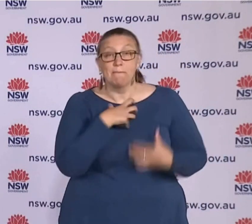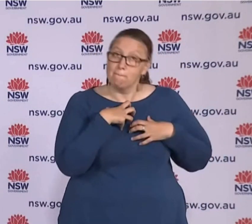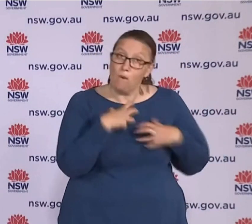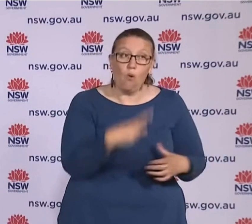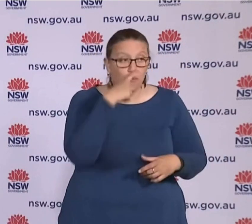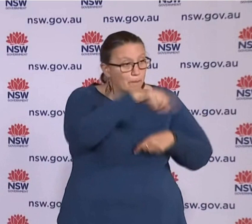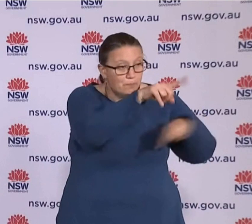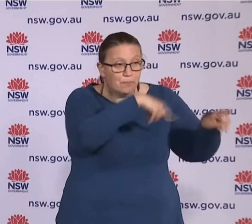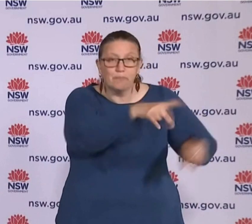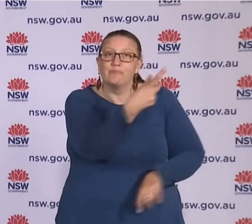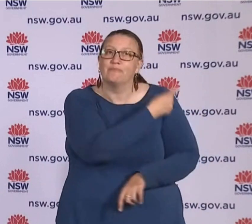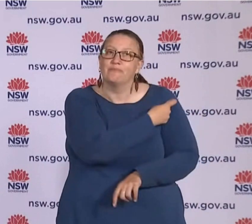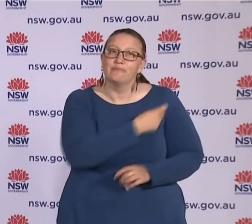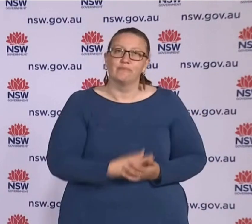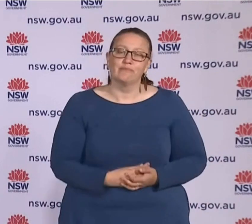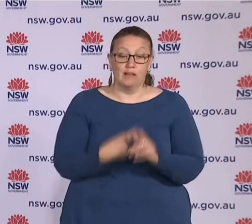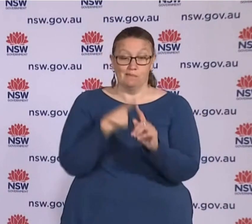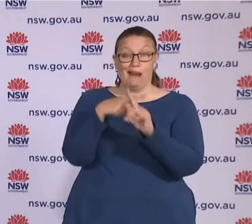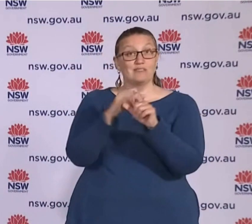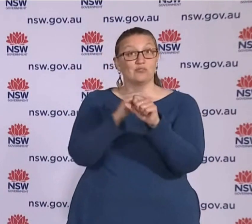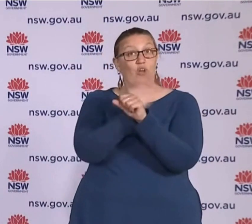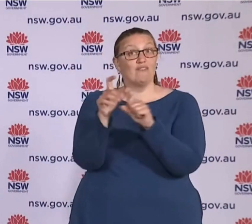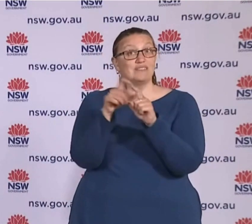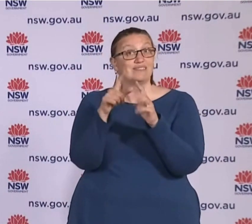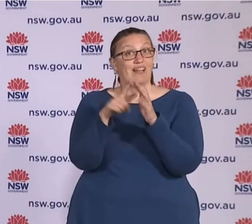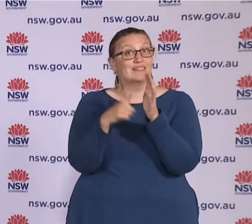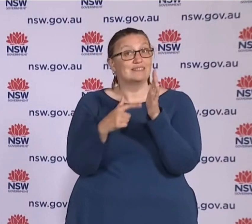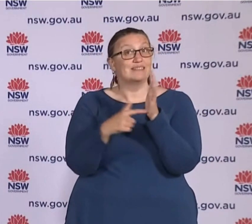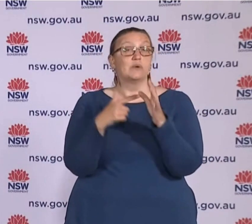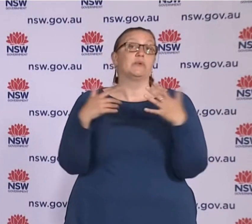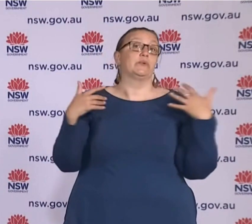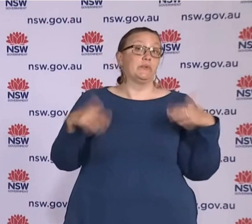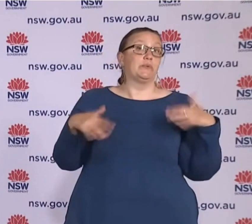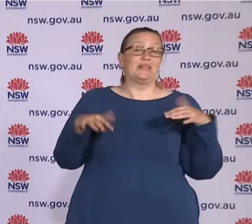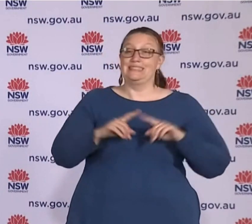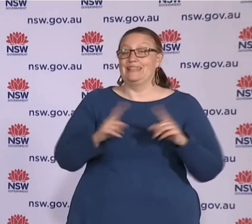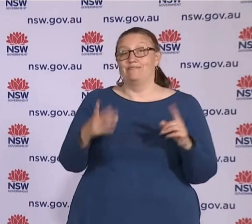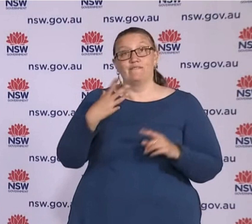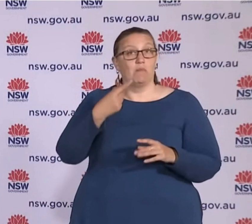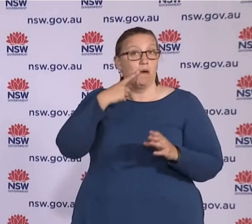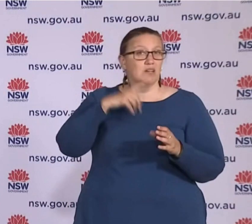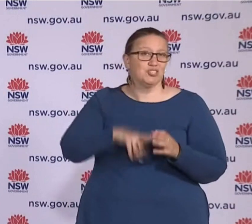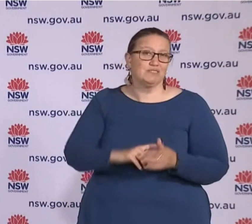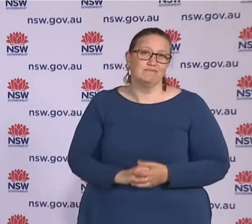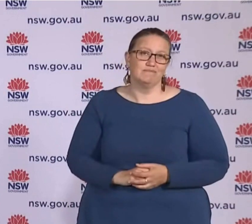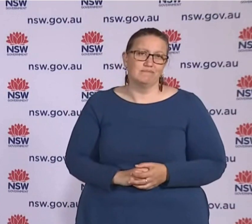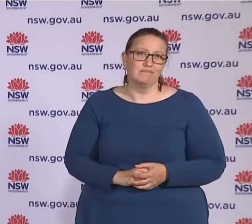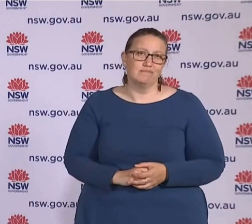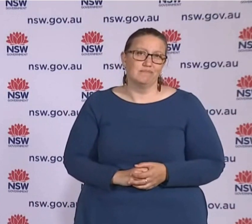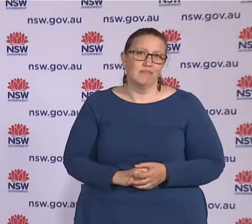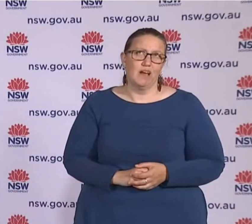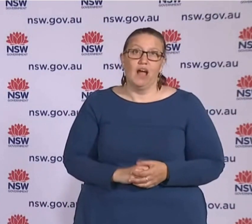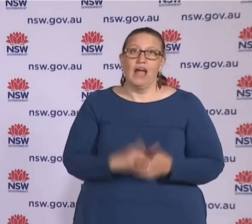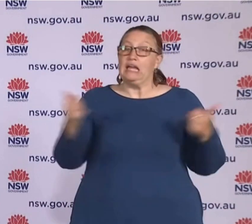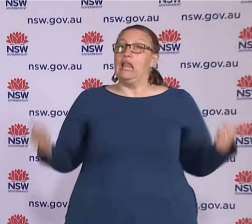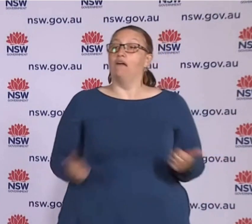Delta is that we need to make sure that there is very uniform coverage, and that we've had the opportunity to reach our most vulnerable.